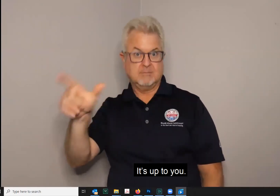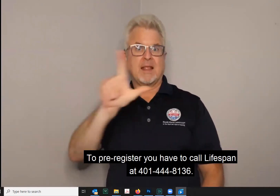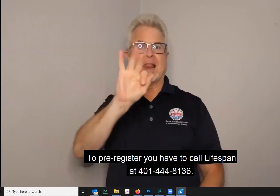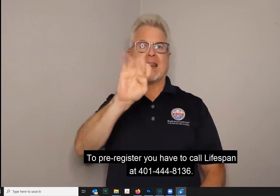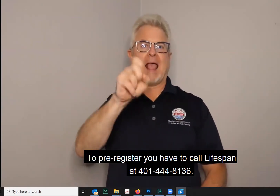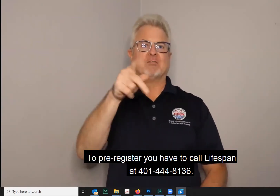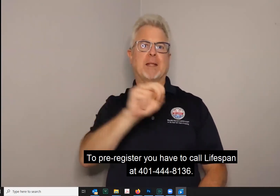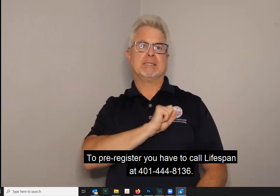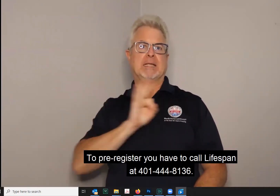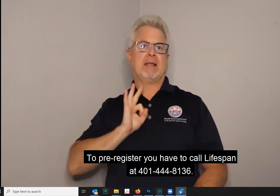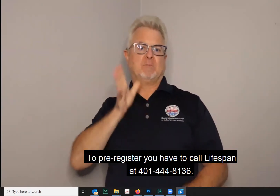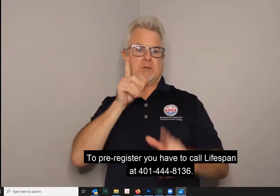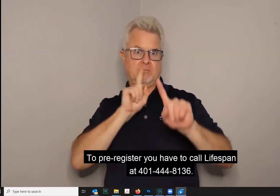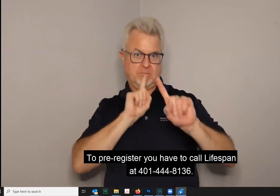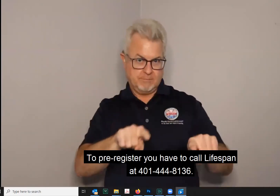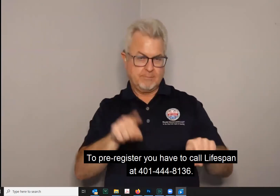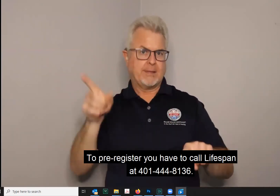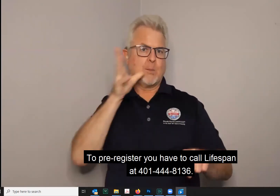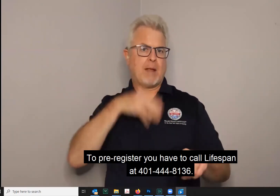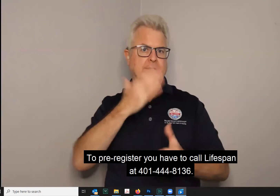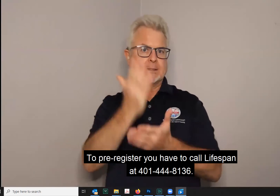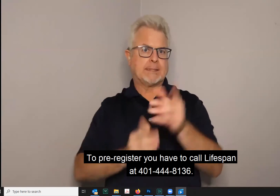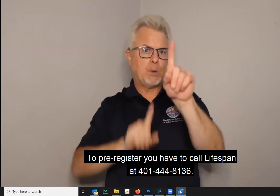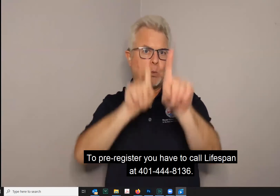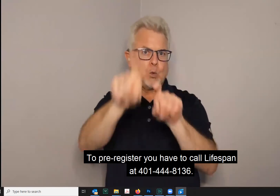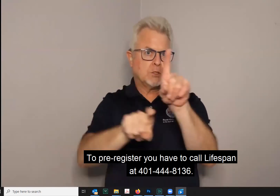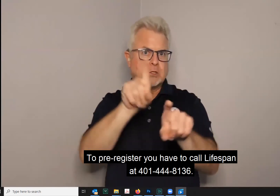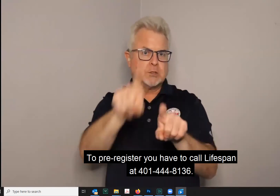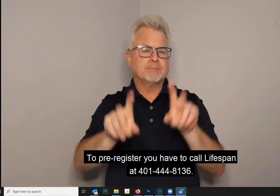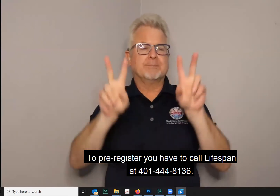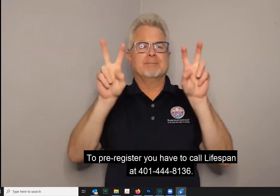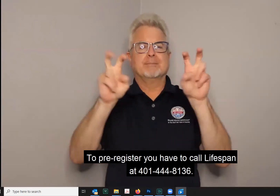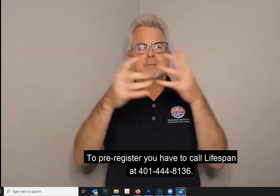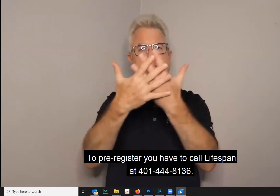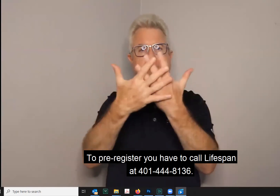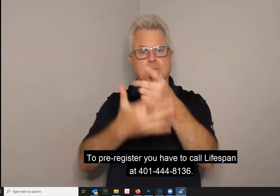You can do either, it's up to you. To pre-register, you have to call Lifespan at